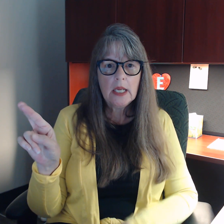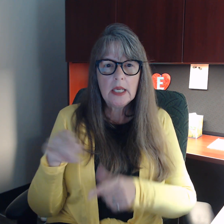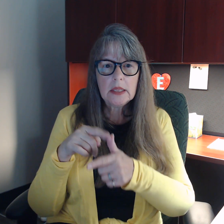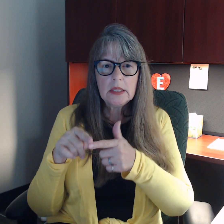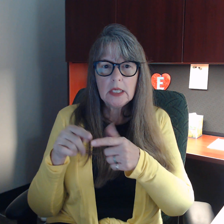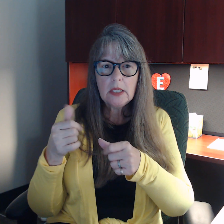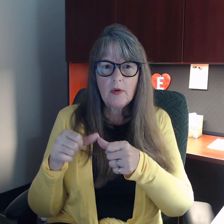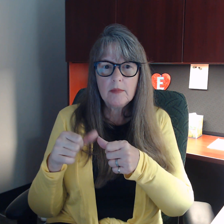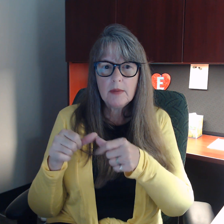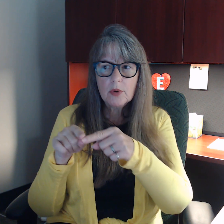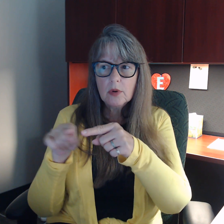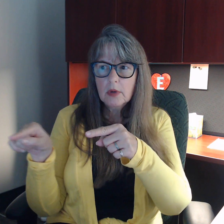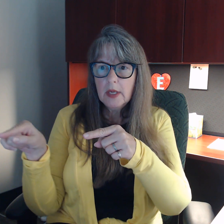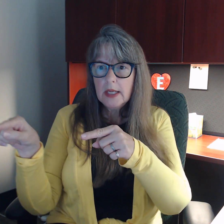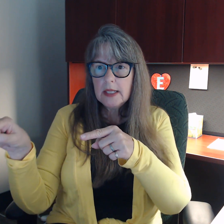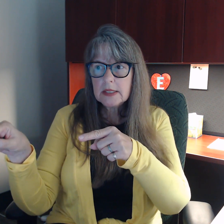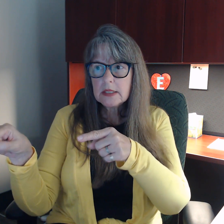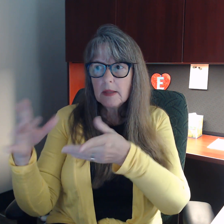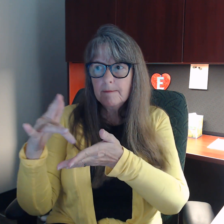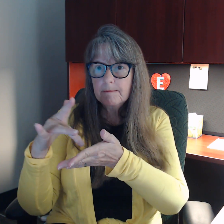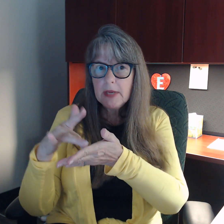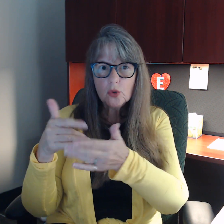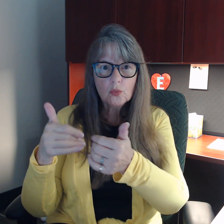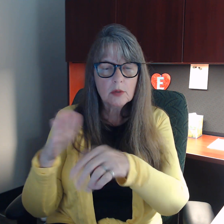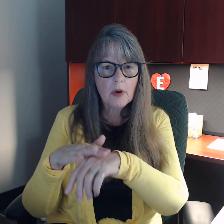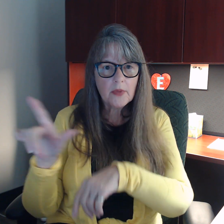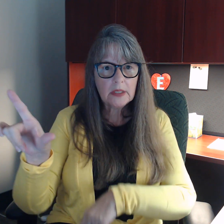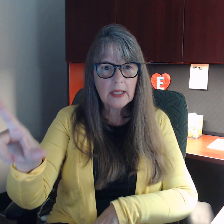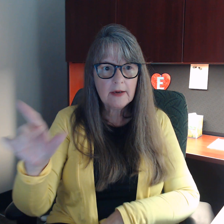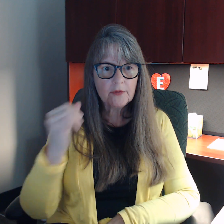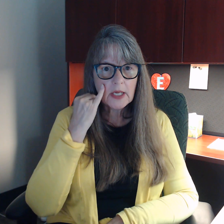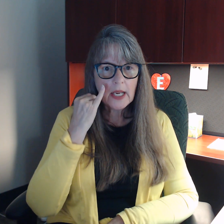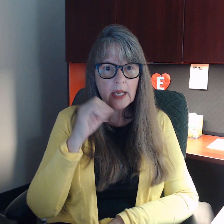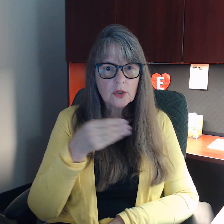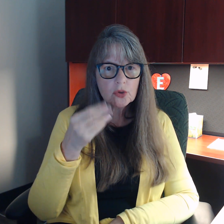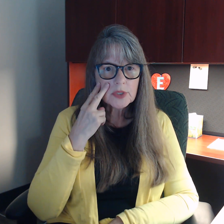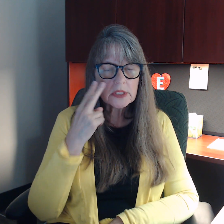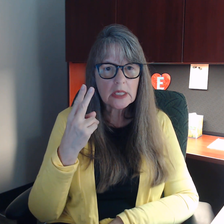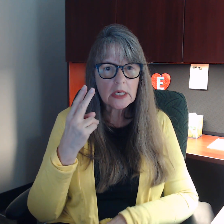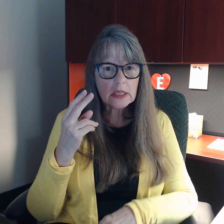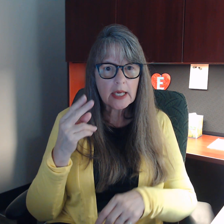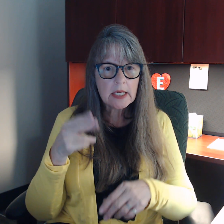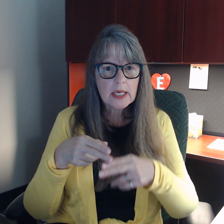And then if I remember, it's the middle room on the left, and you'll see like